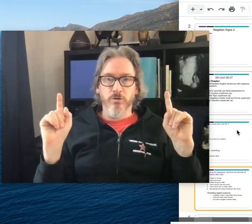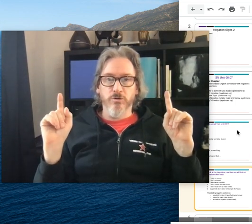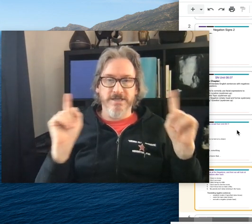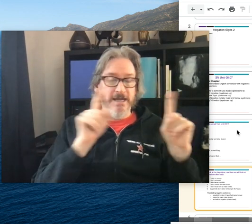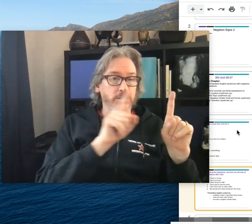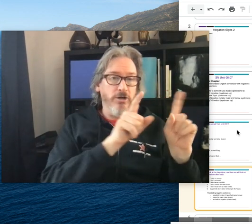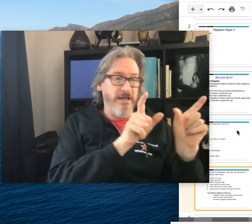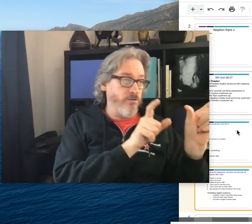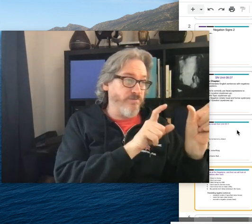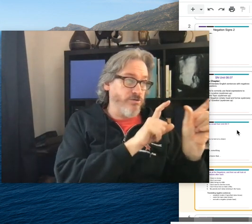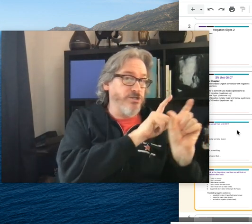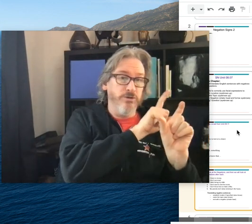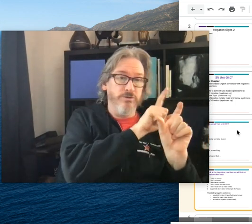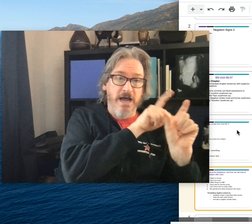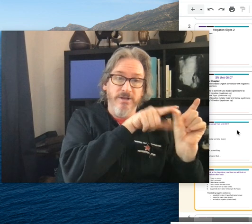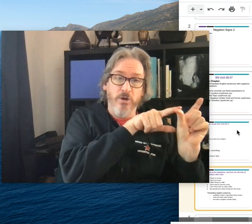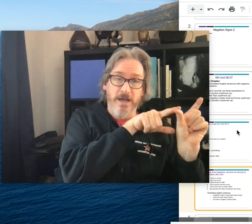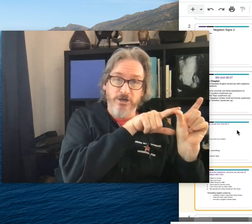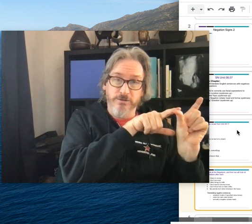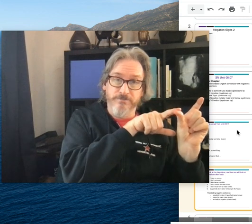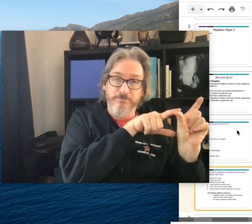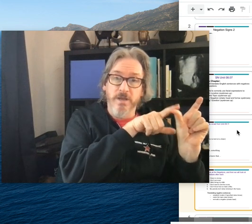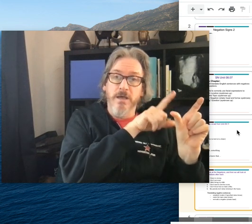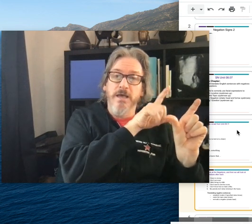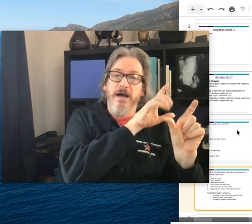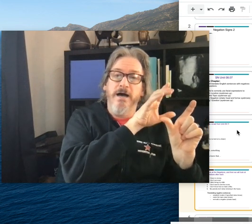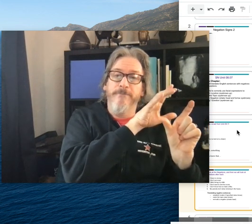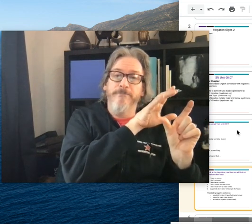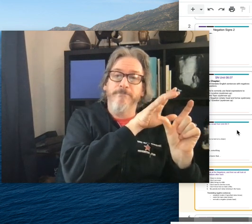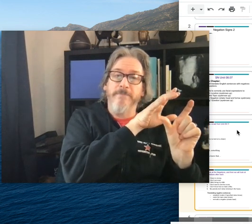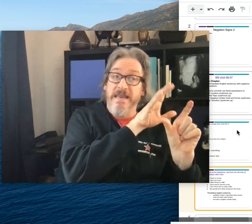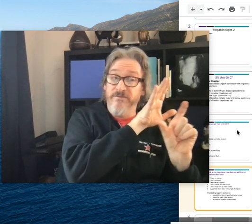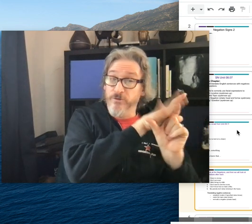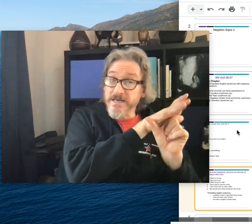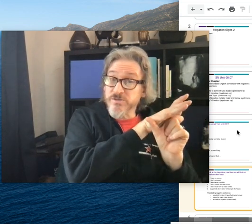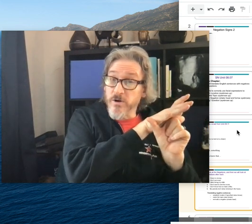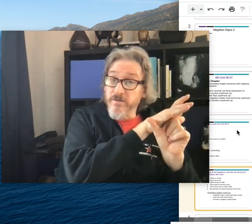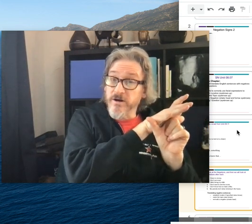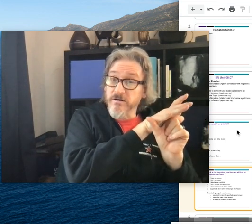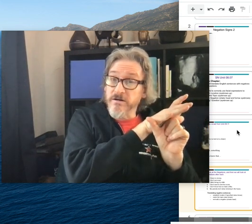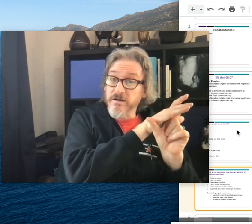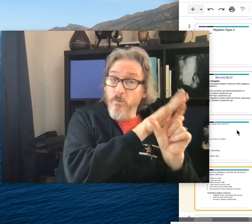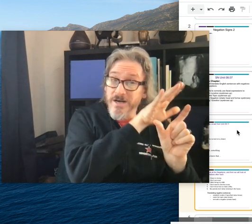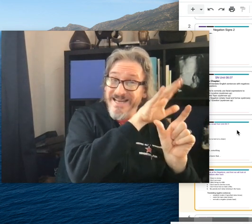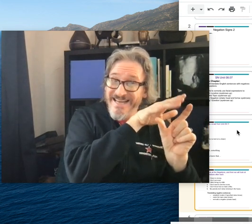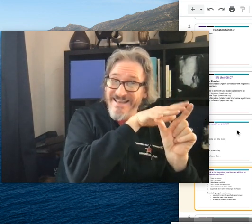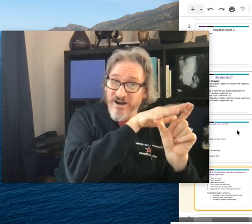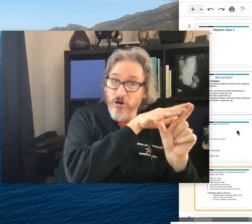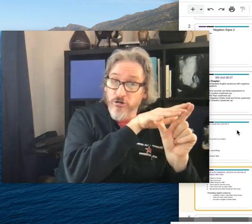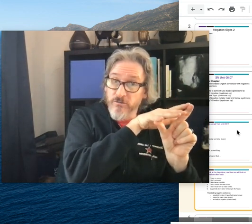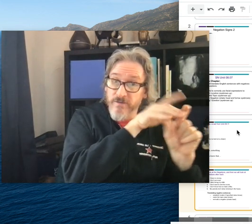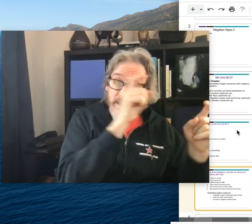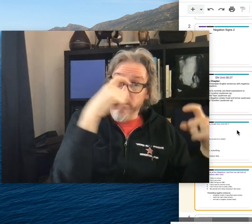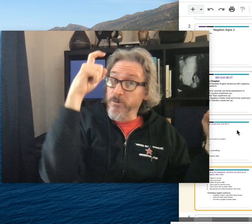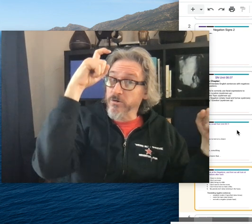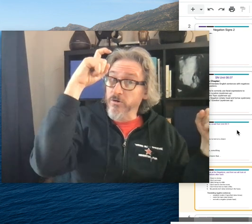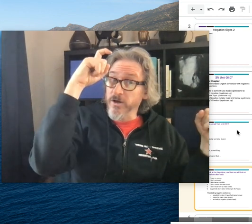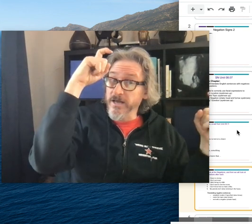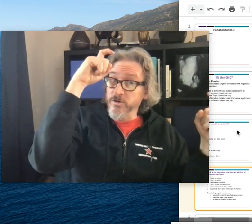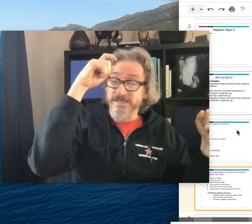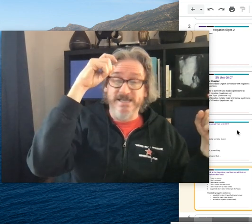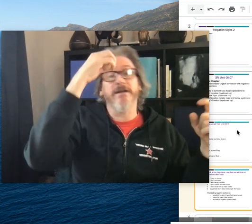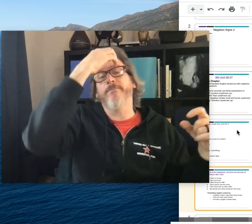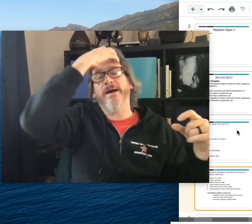So taking a look at those first two, time and location. And if there is one in there, then